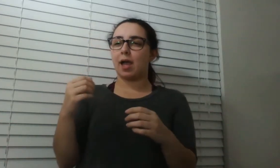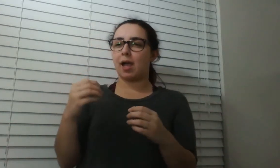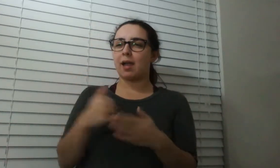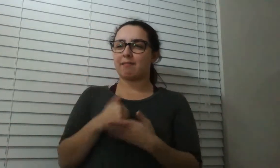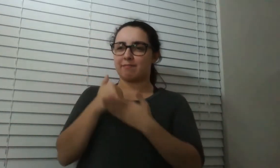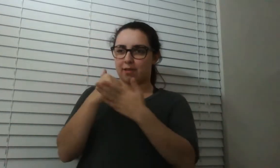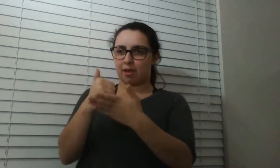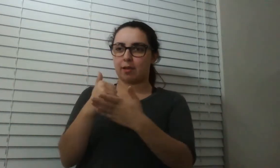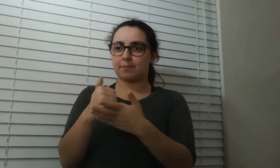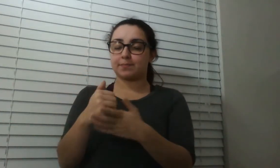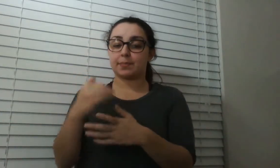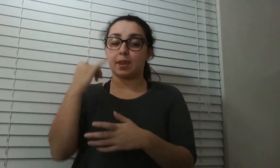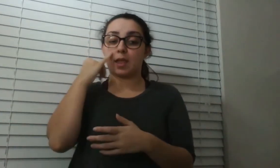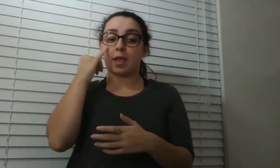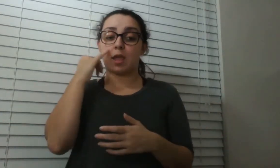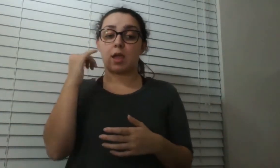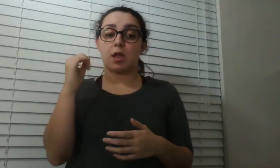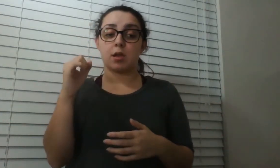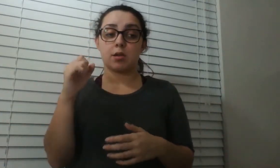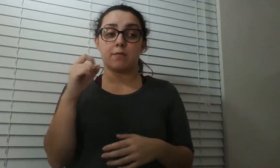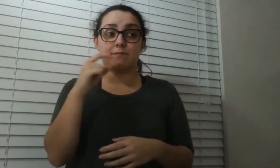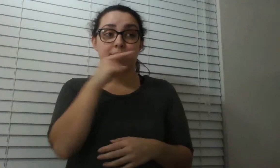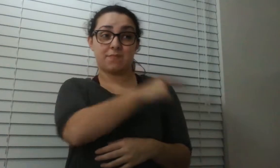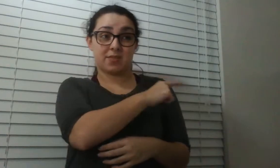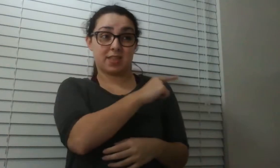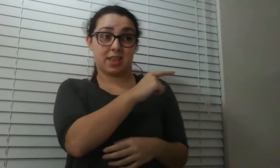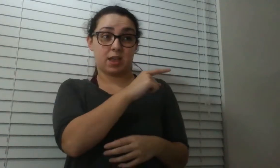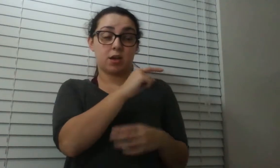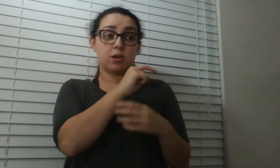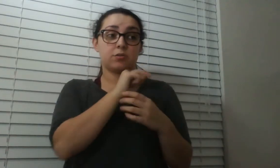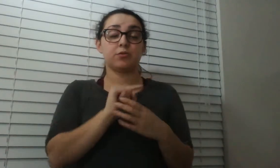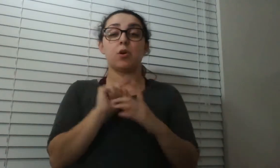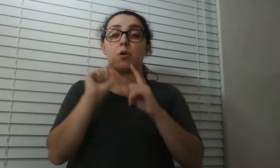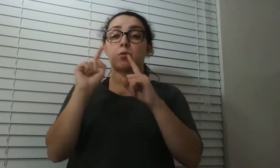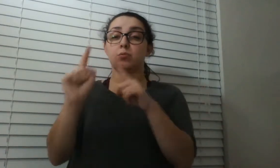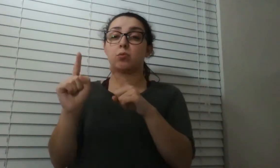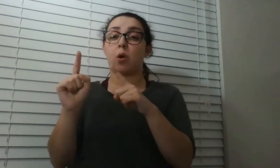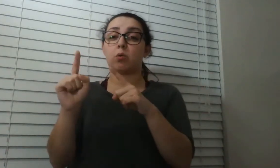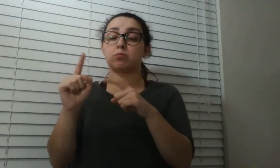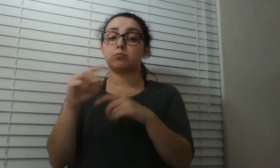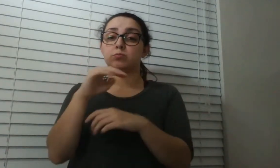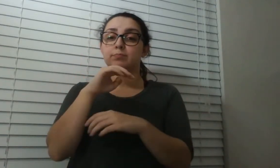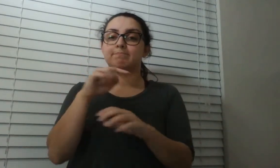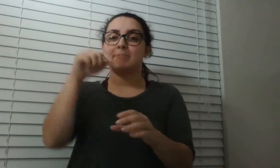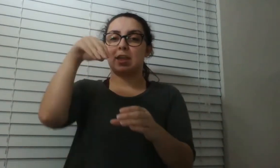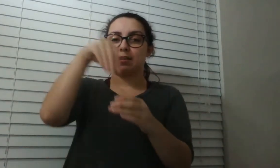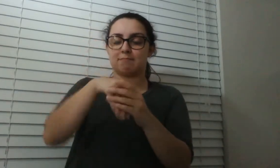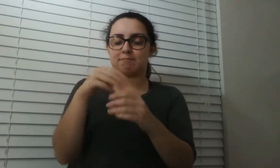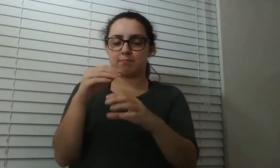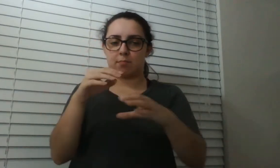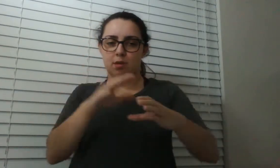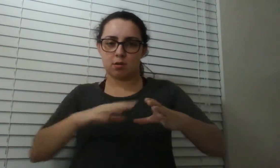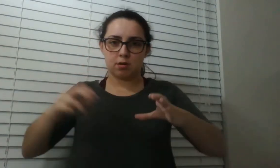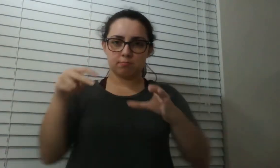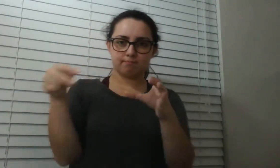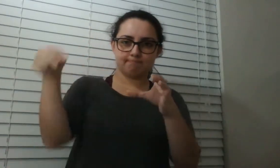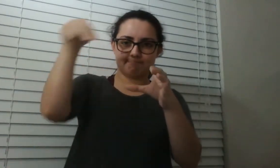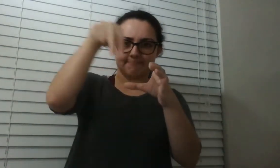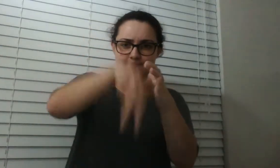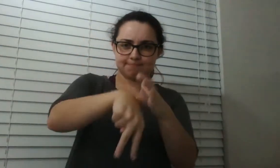he just got into the swamp, submerged himself, commingled his atoms with the swamp gas atoms, and then he got out, went on his